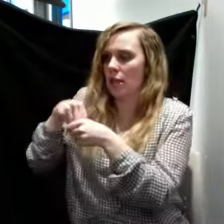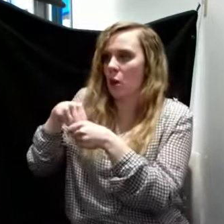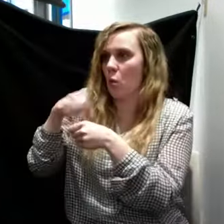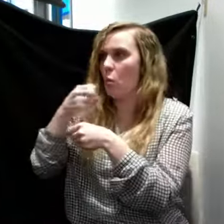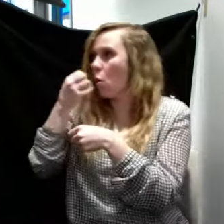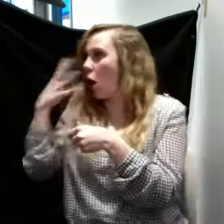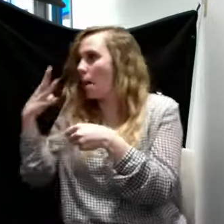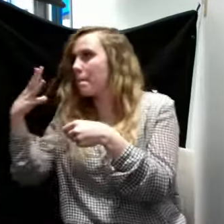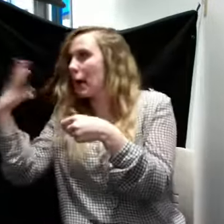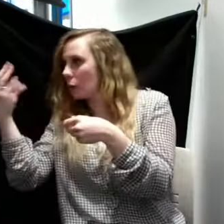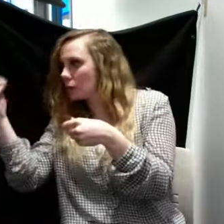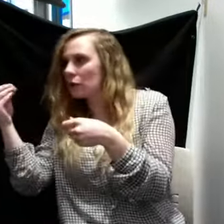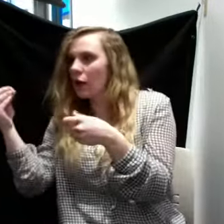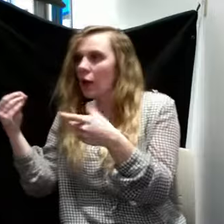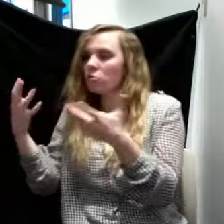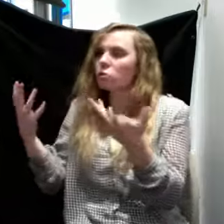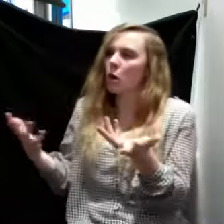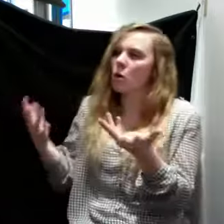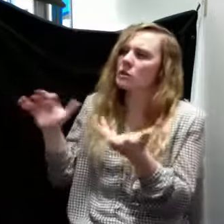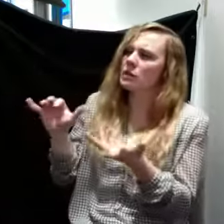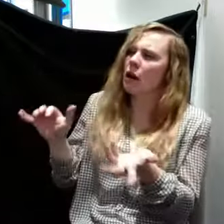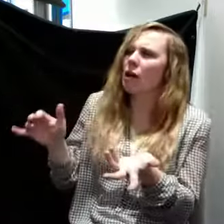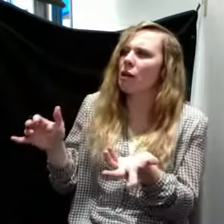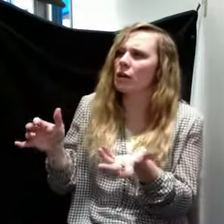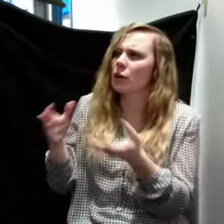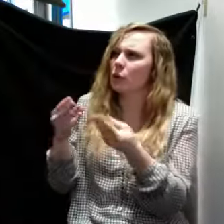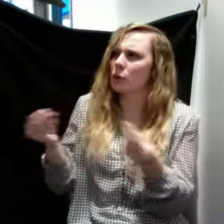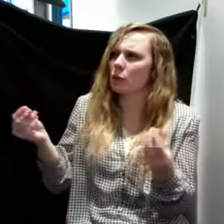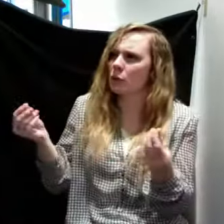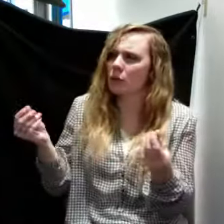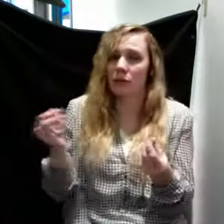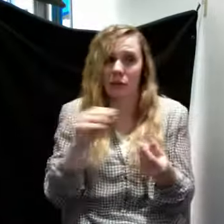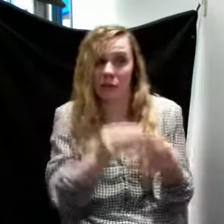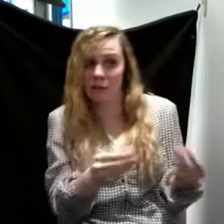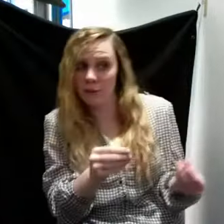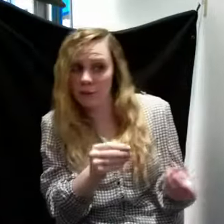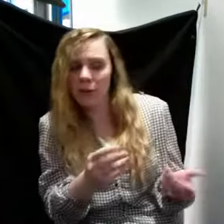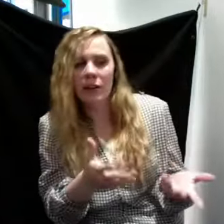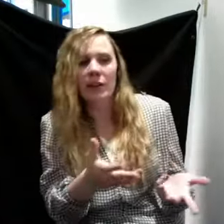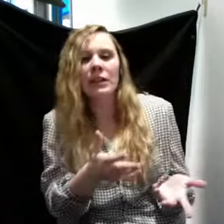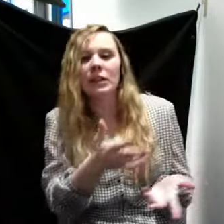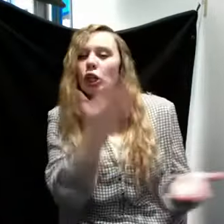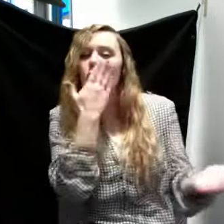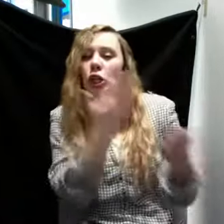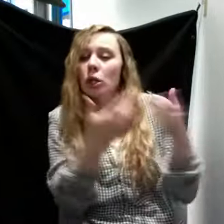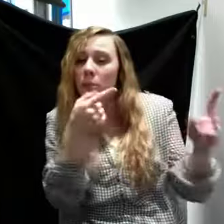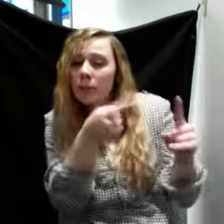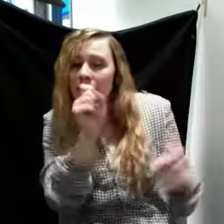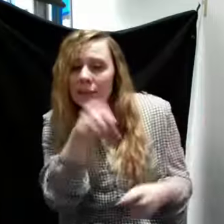outside. So it's like evaporating. Like evaporating? Okay, he's got some good points, and right off the bat, he's